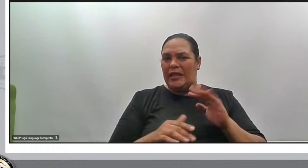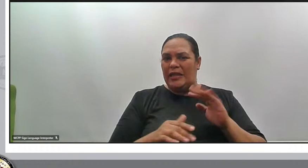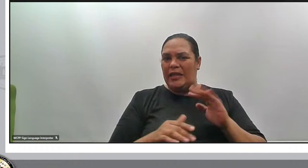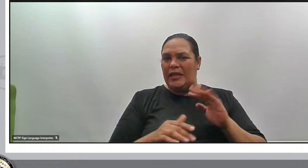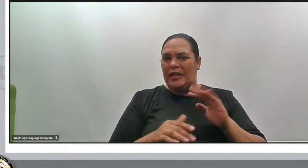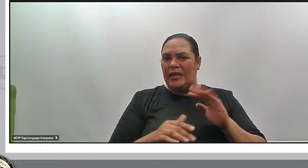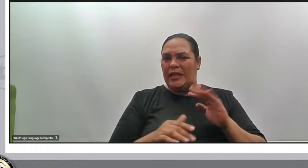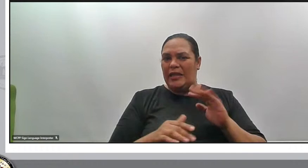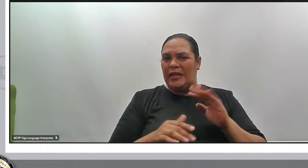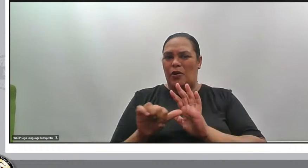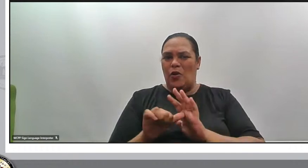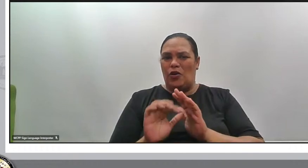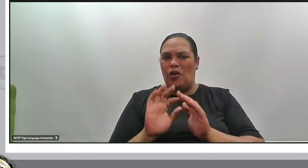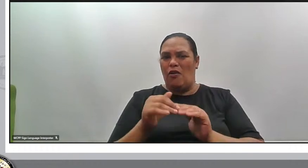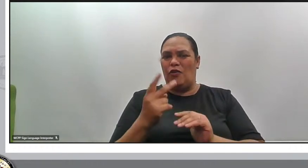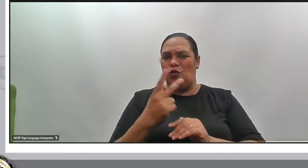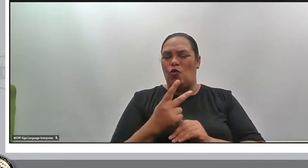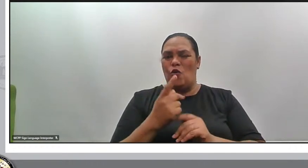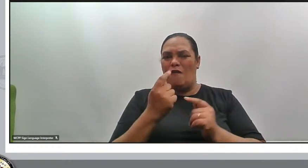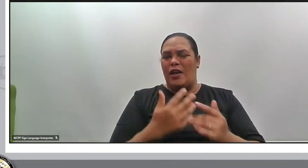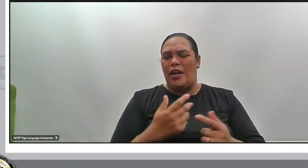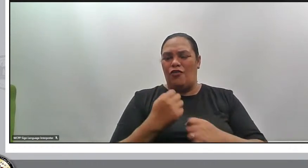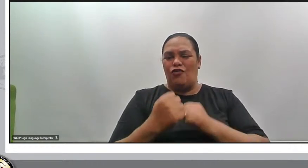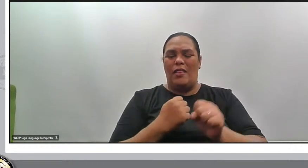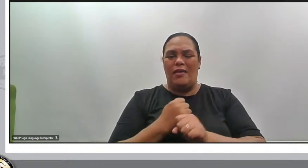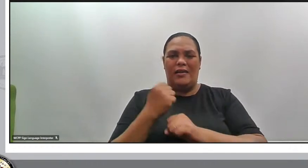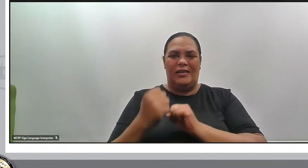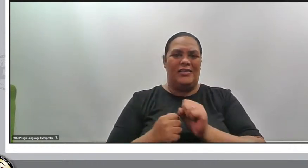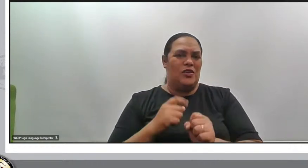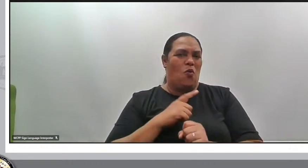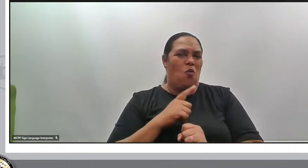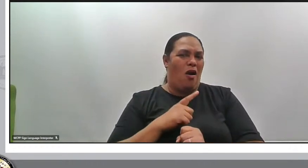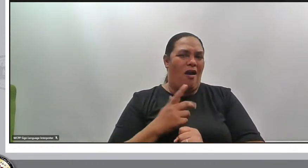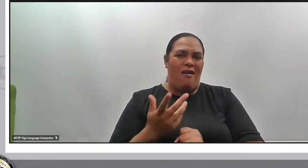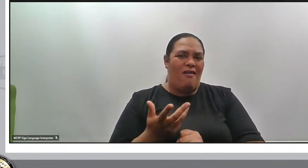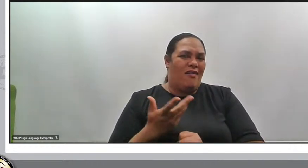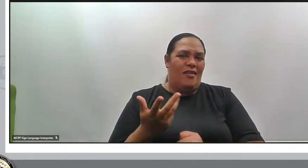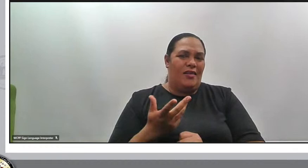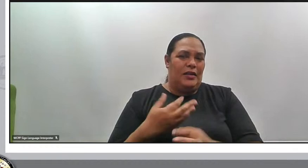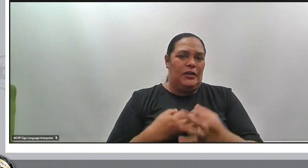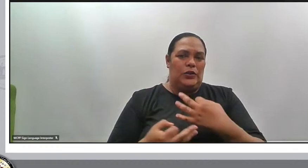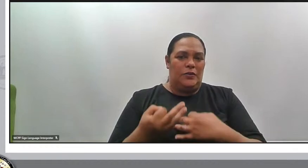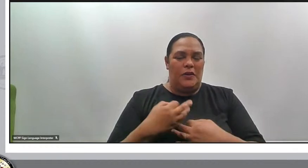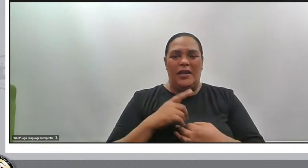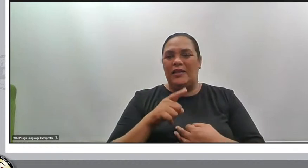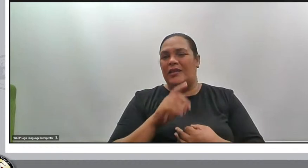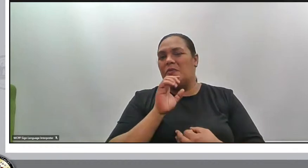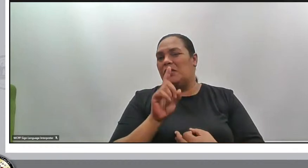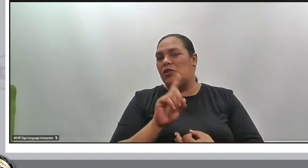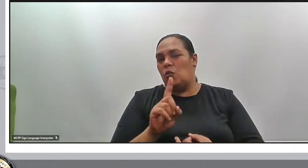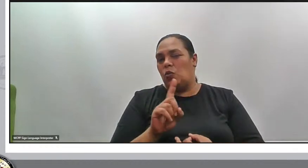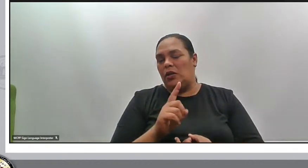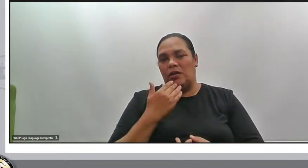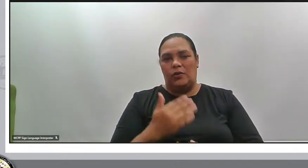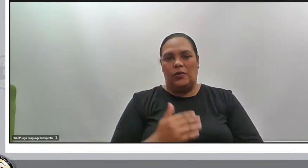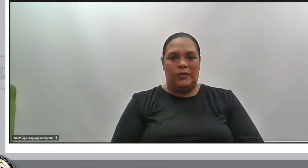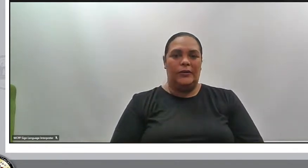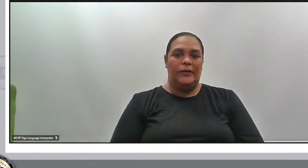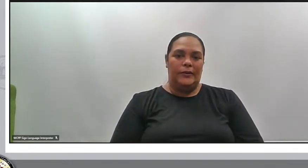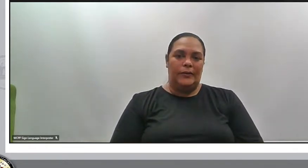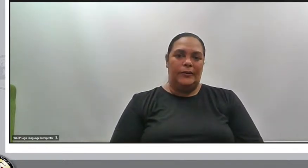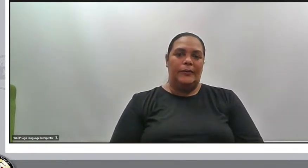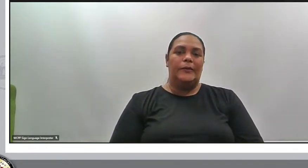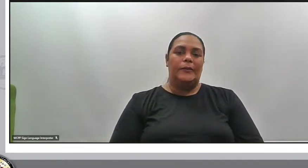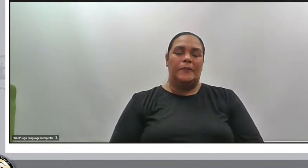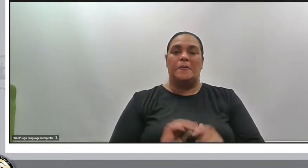will be prioritised over two financial years, and to what extent, and basically what does that mean?